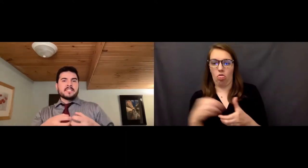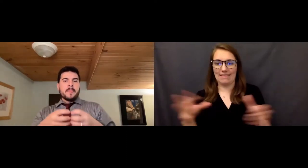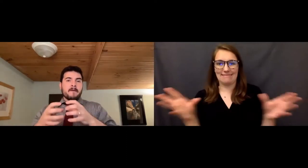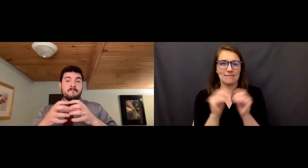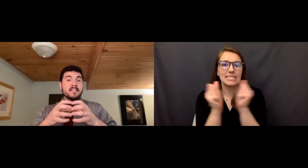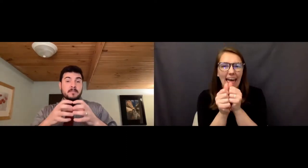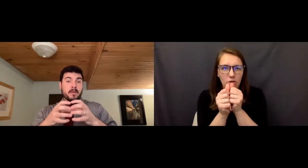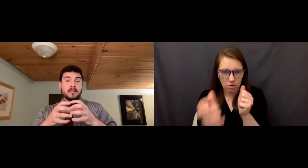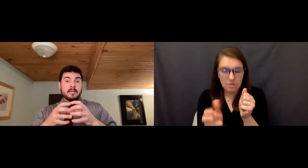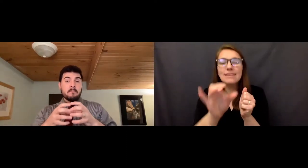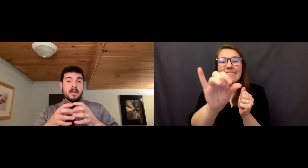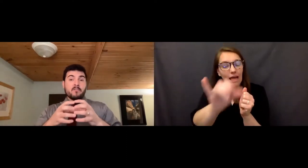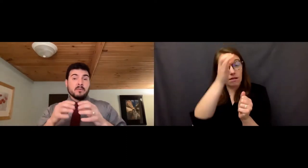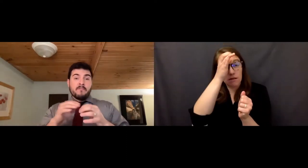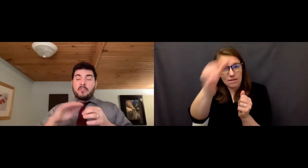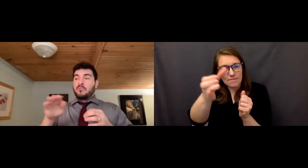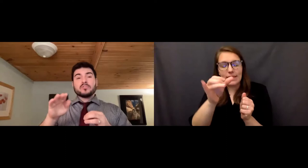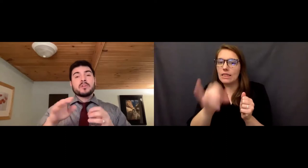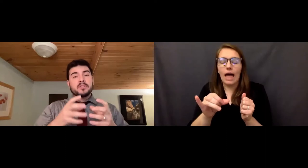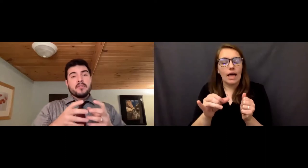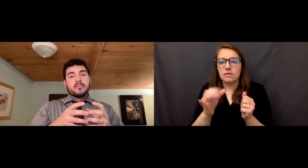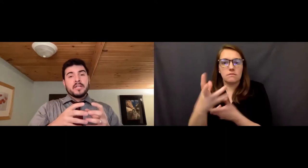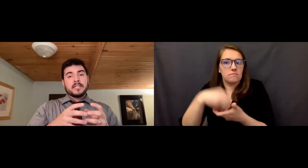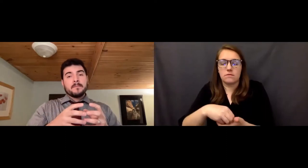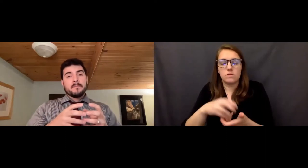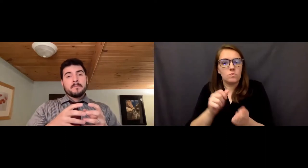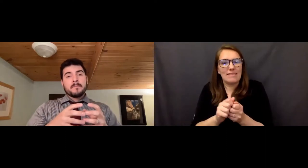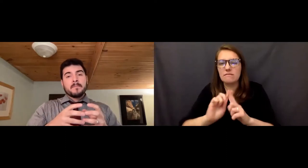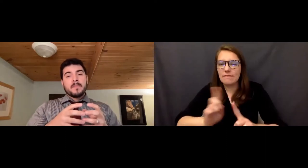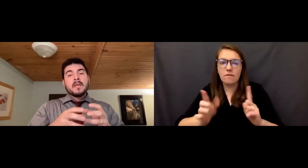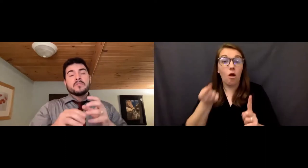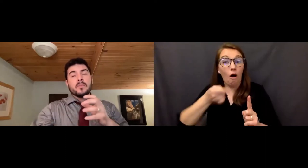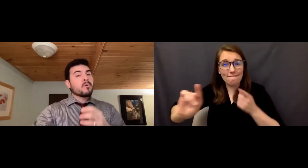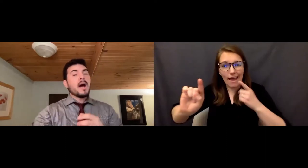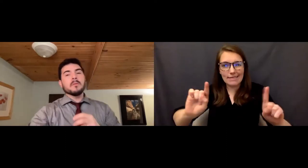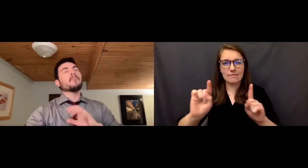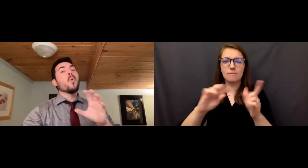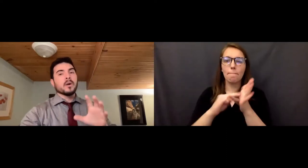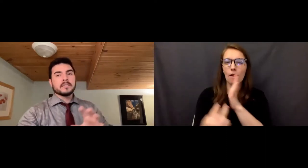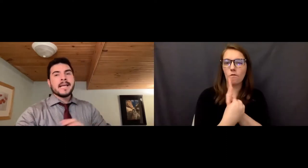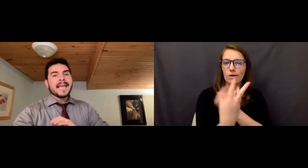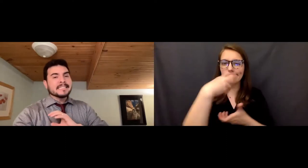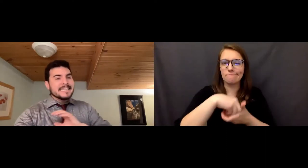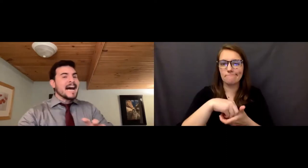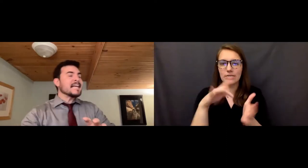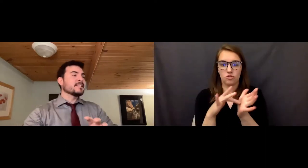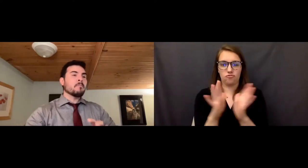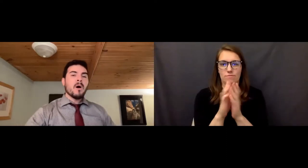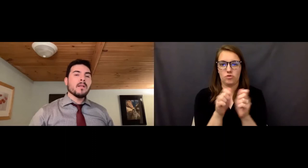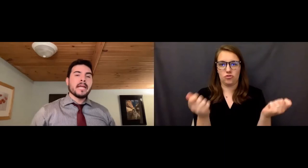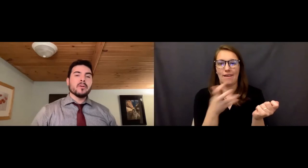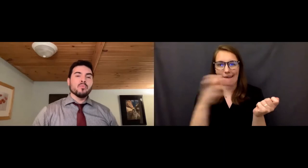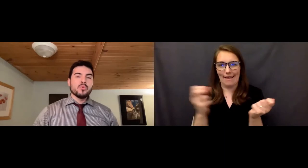the various offense penalty metaphors that we find throughout Scripture and the tradition. So the problem, of course, is not